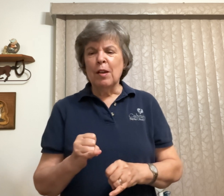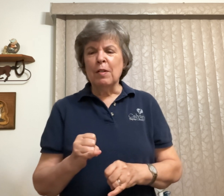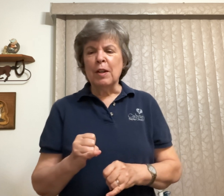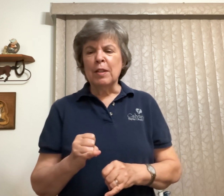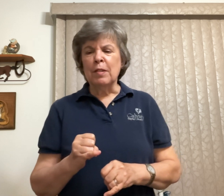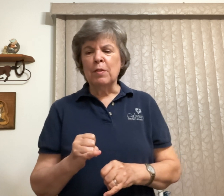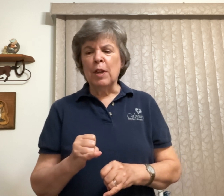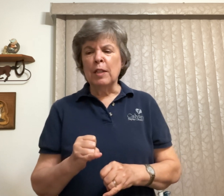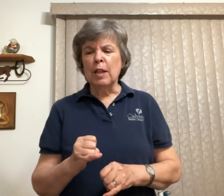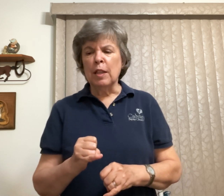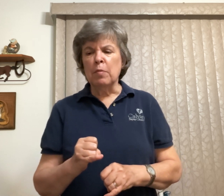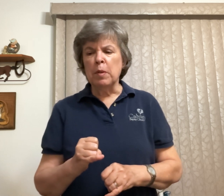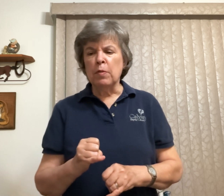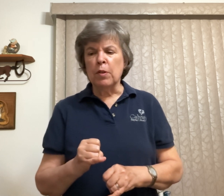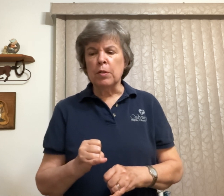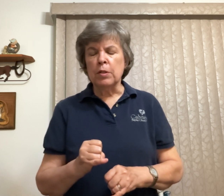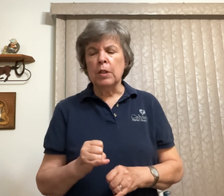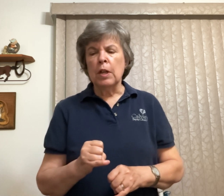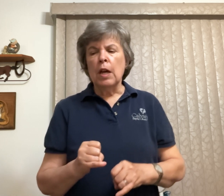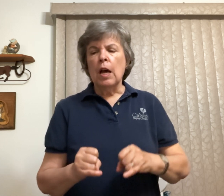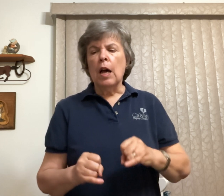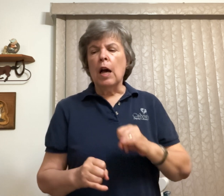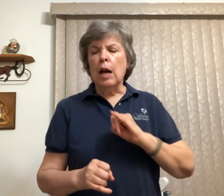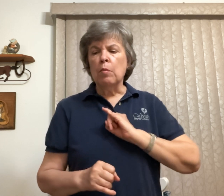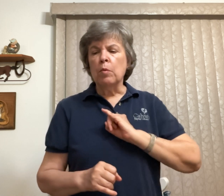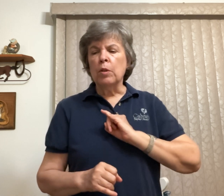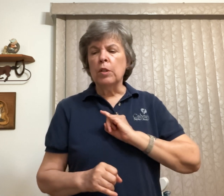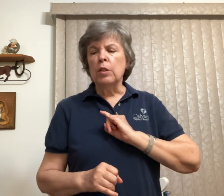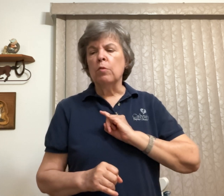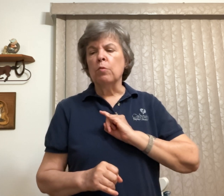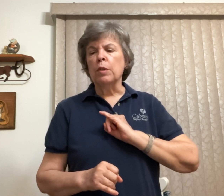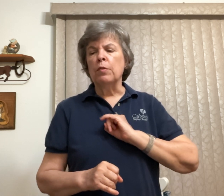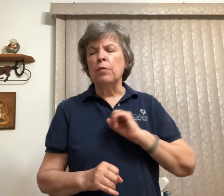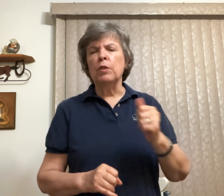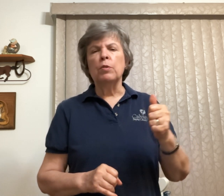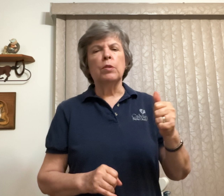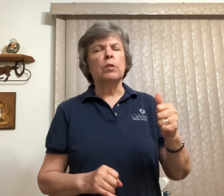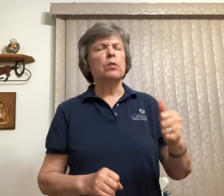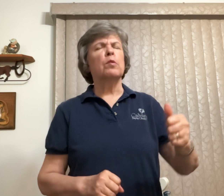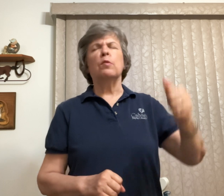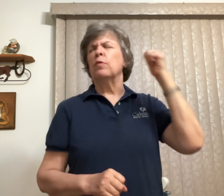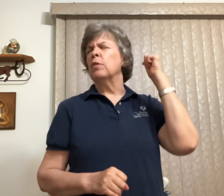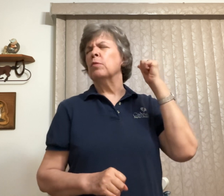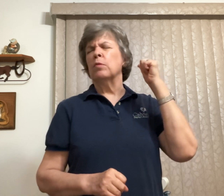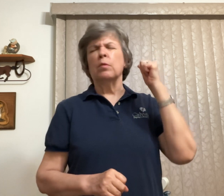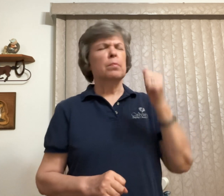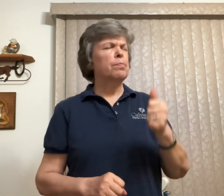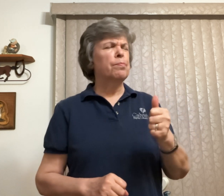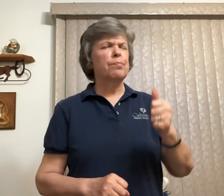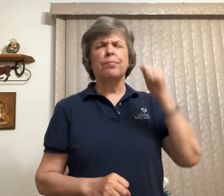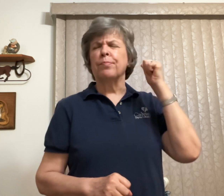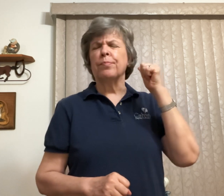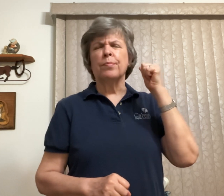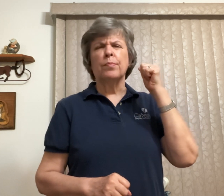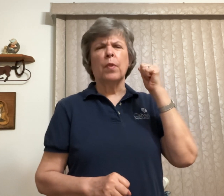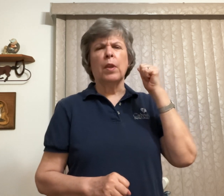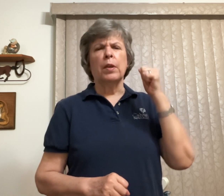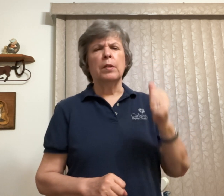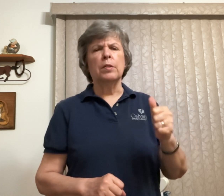right. If you had not loved me first, I would refuse. This is refuse. It's kind of